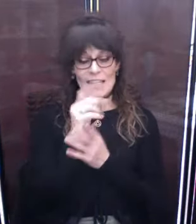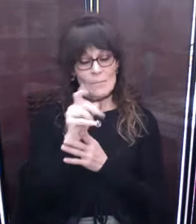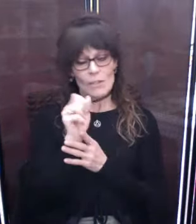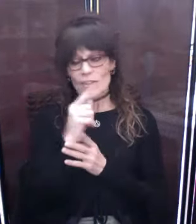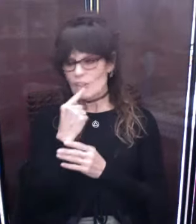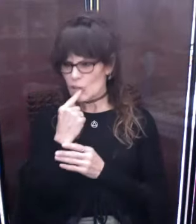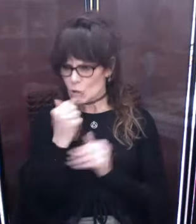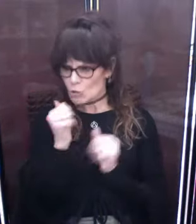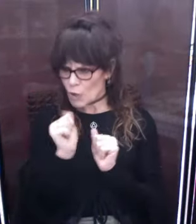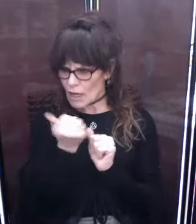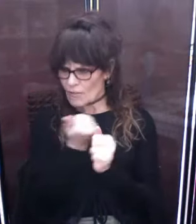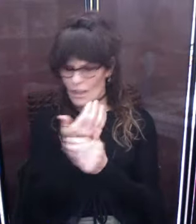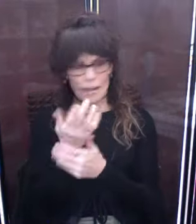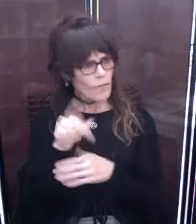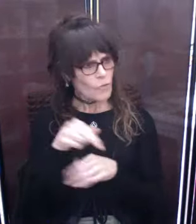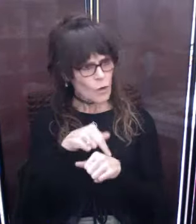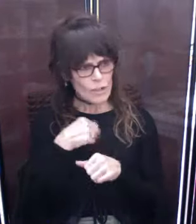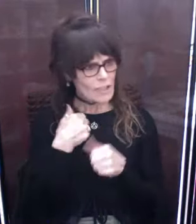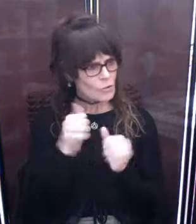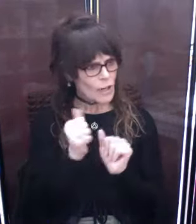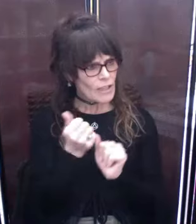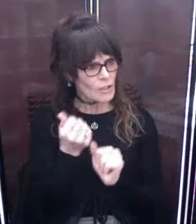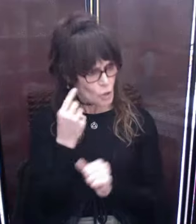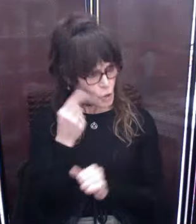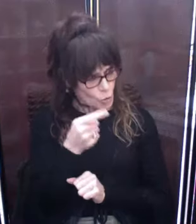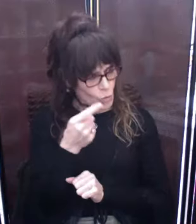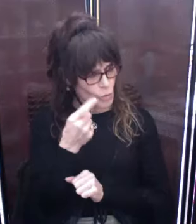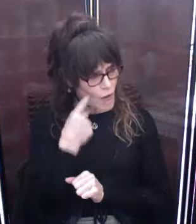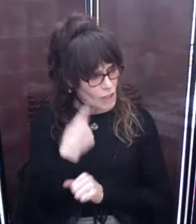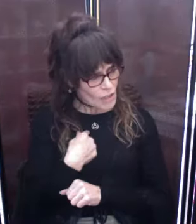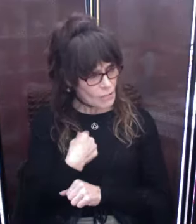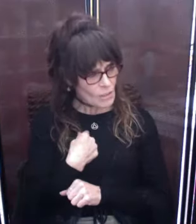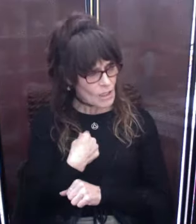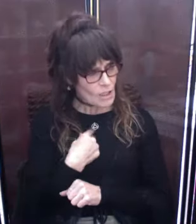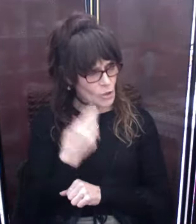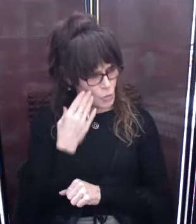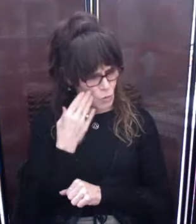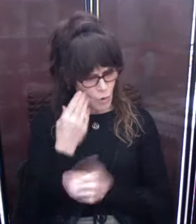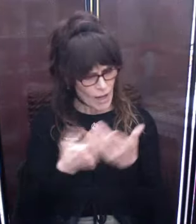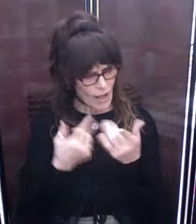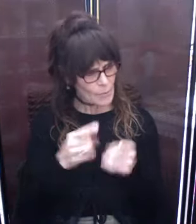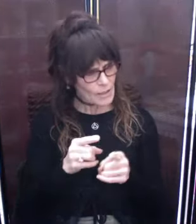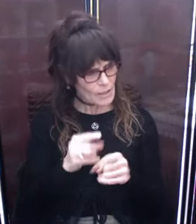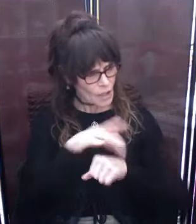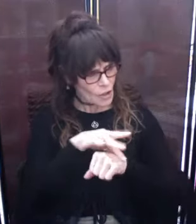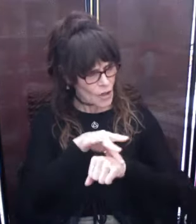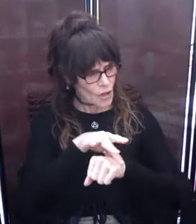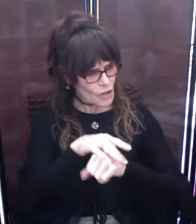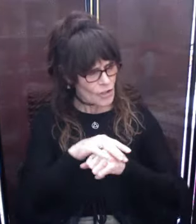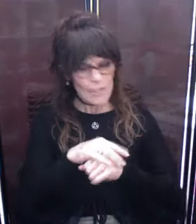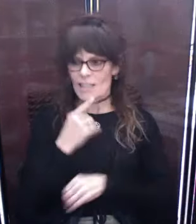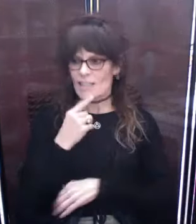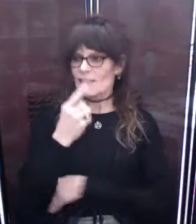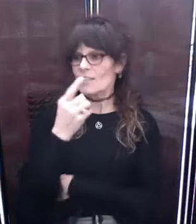everything? And I said, of course I tried everything. You were watching, right? You guys know everything up here. Tried everything. And he said, did you ever try AA?